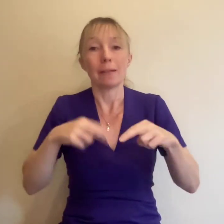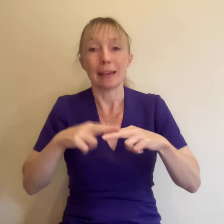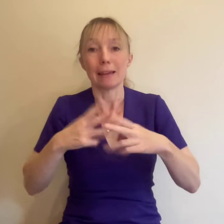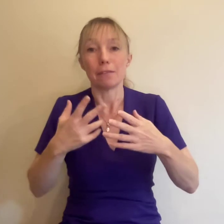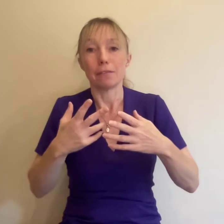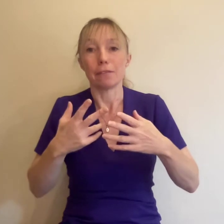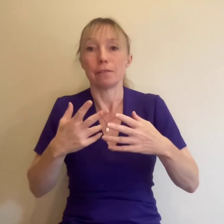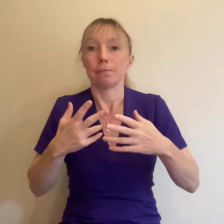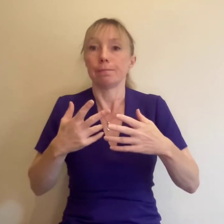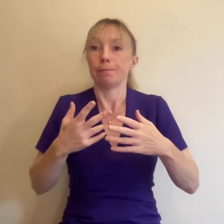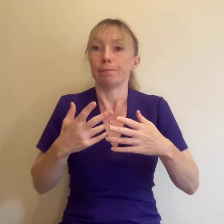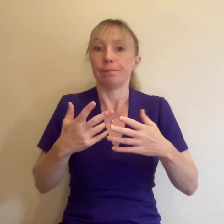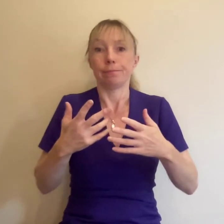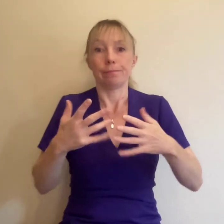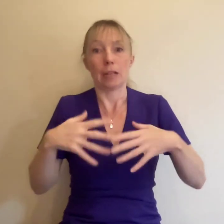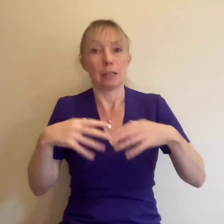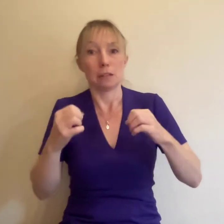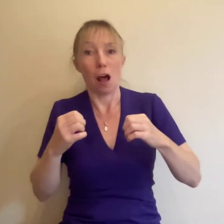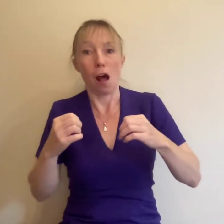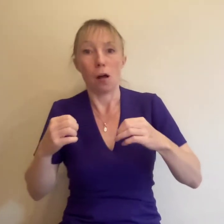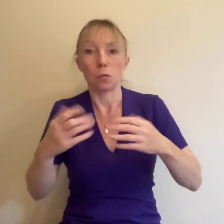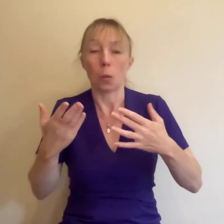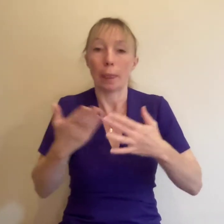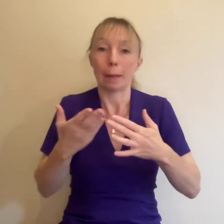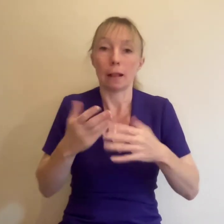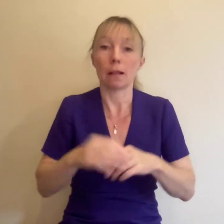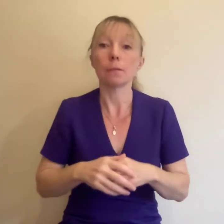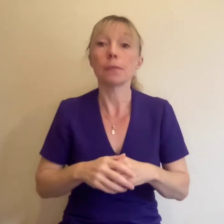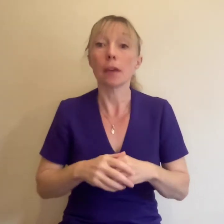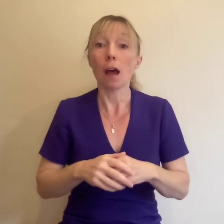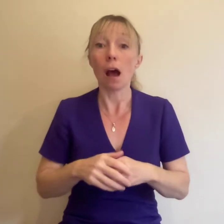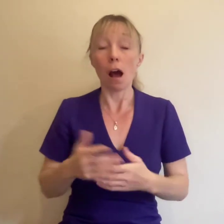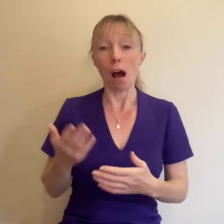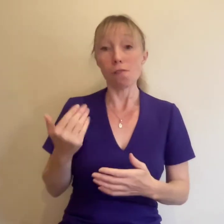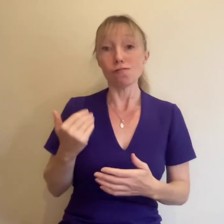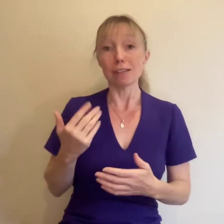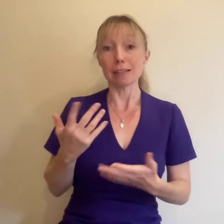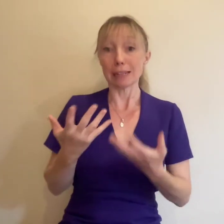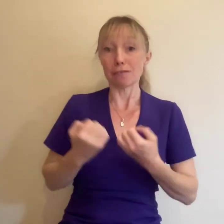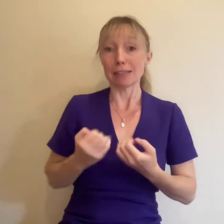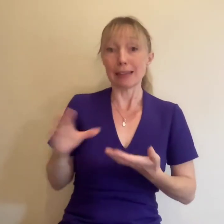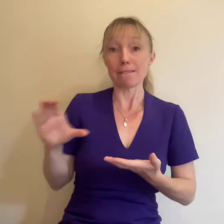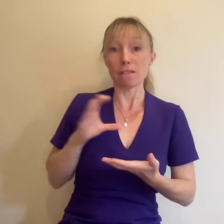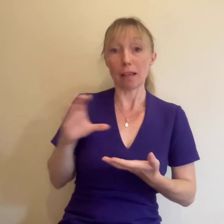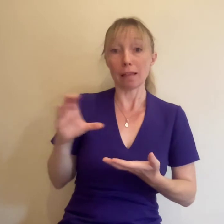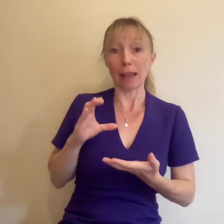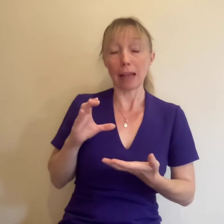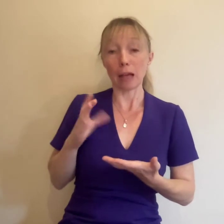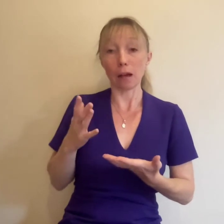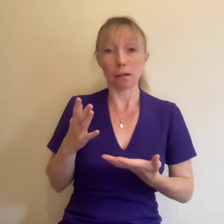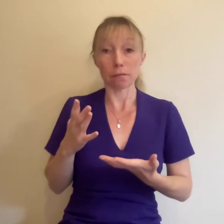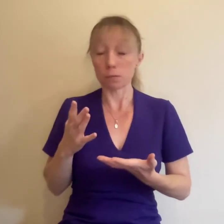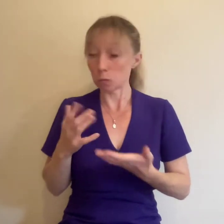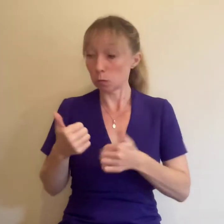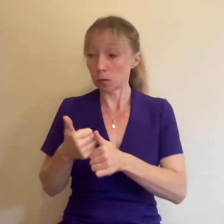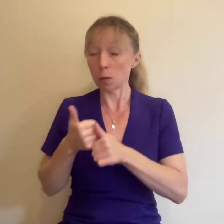I've just received or am about to receive funding to support my writing work for example, Arts